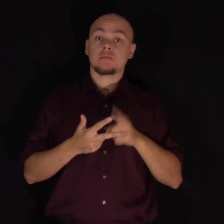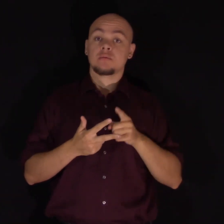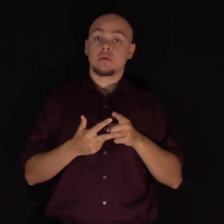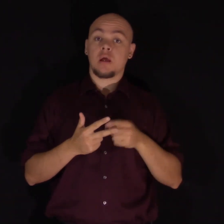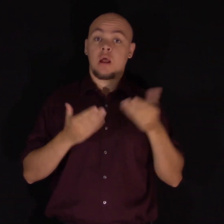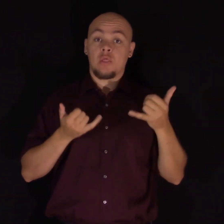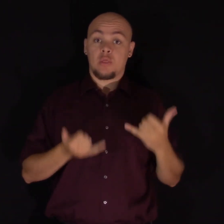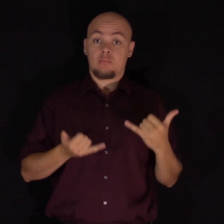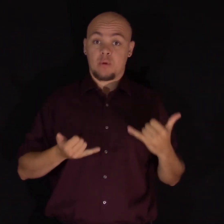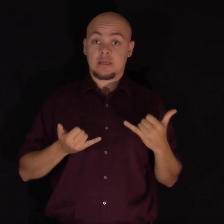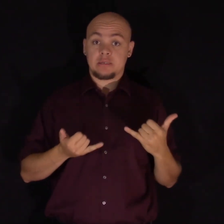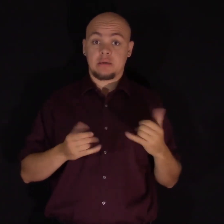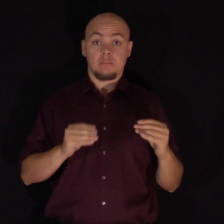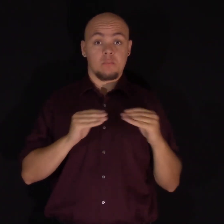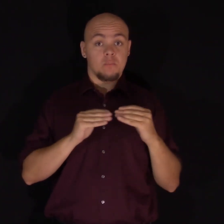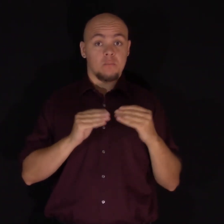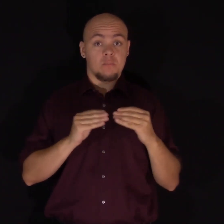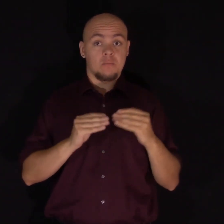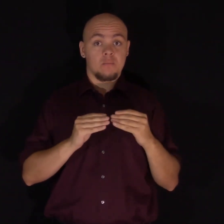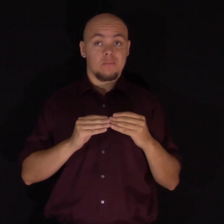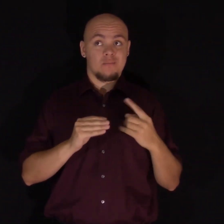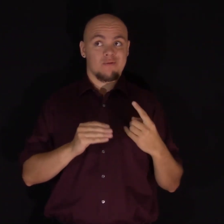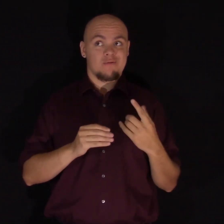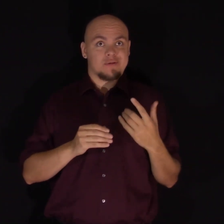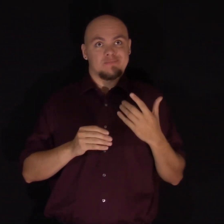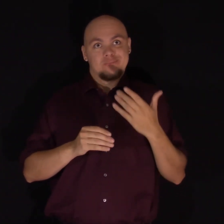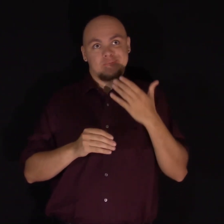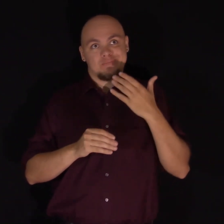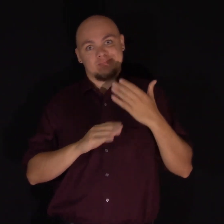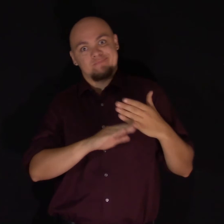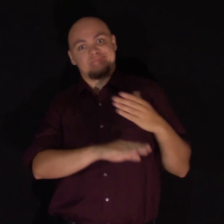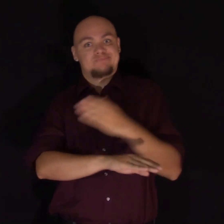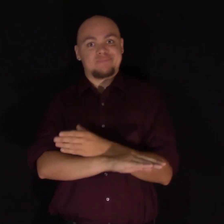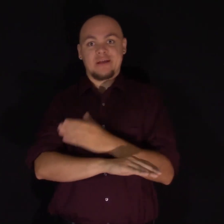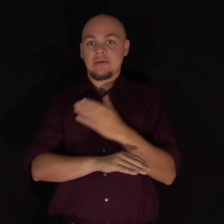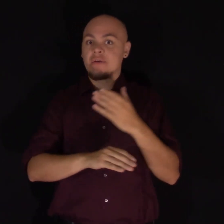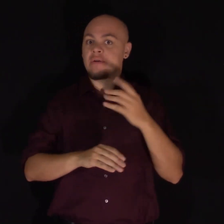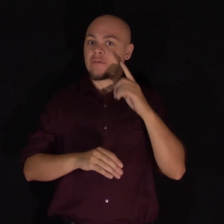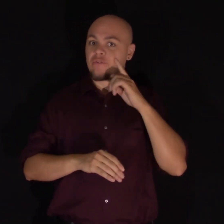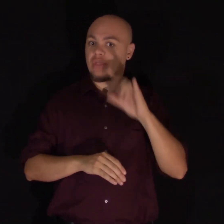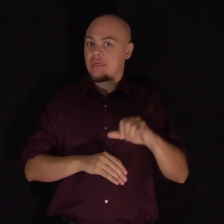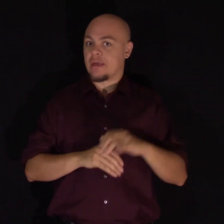much more productive place to wander, we wander to think about the present